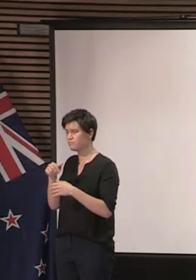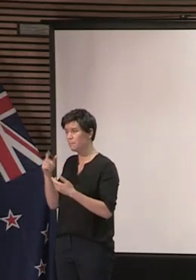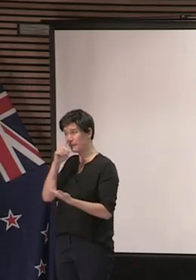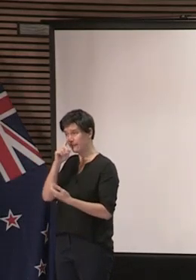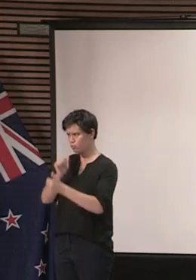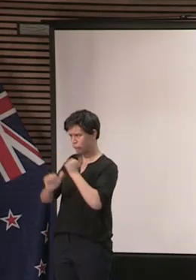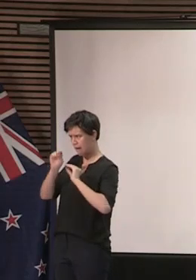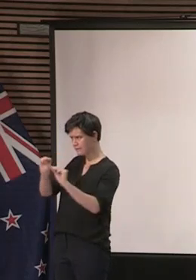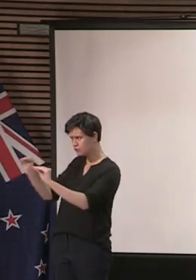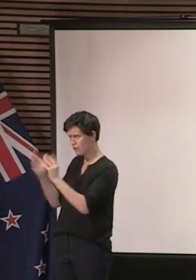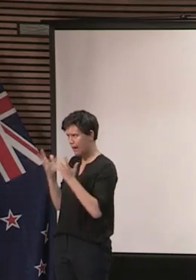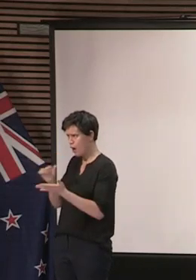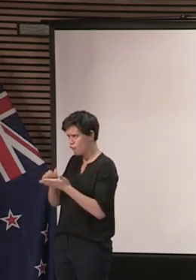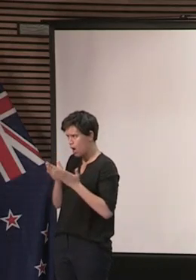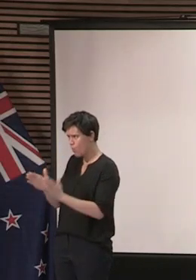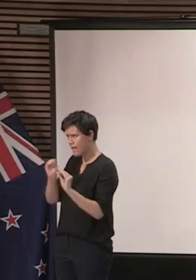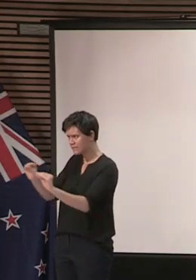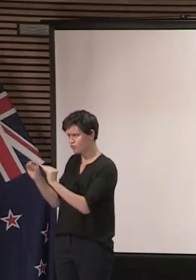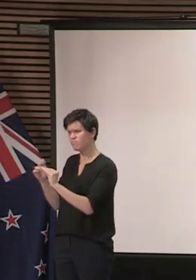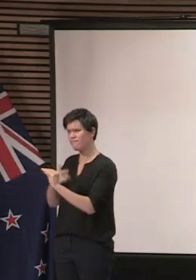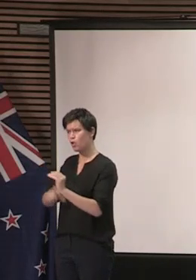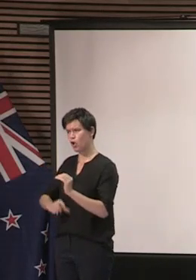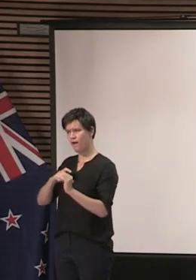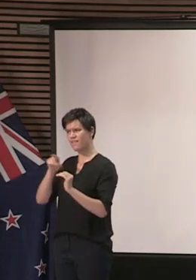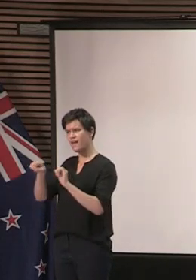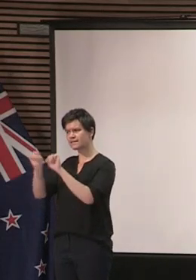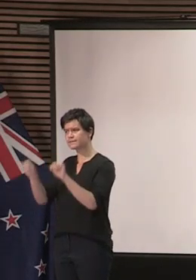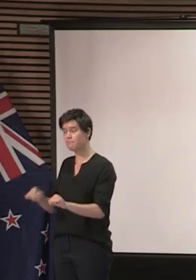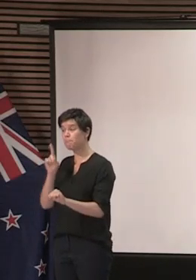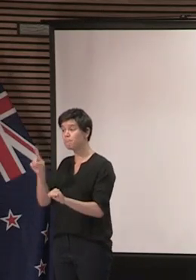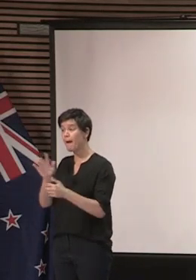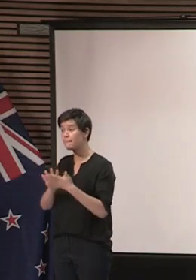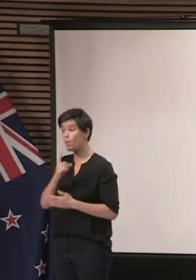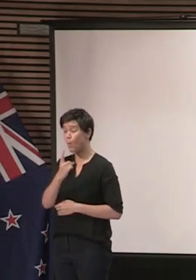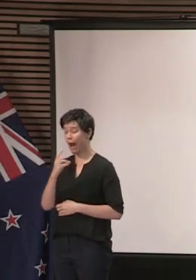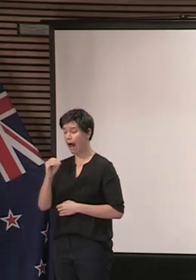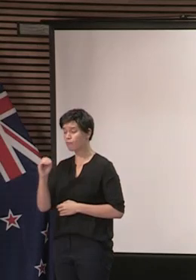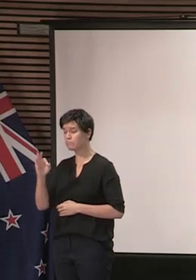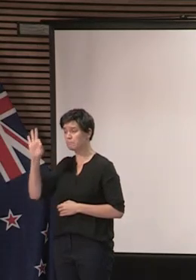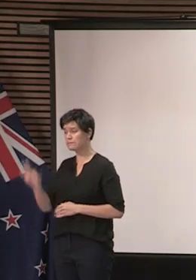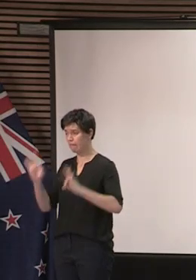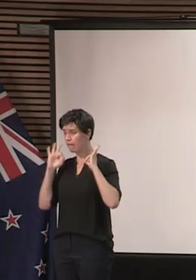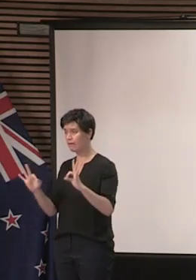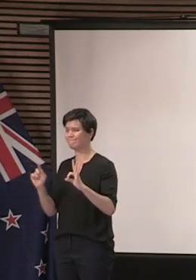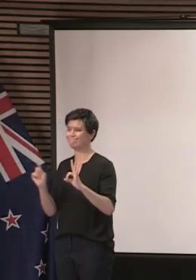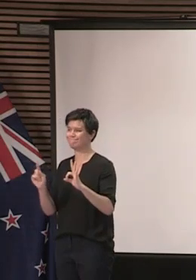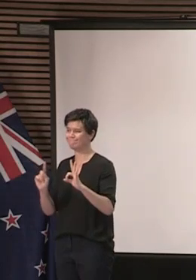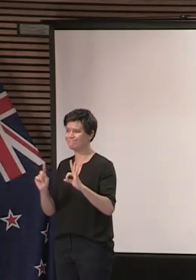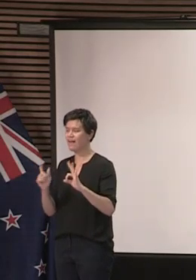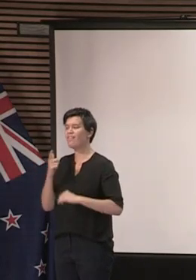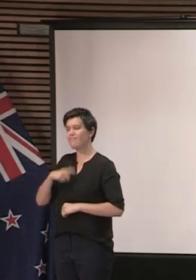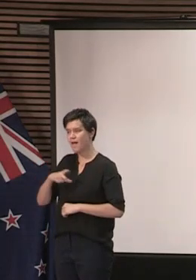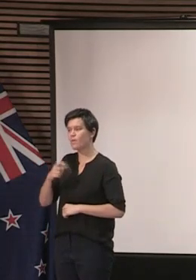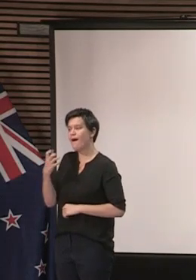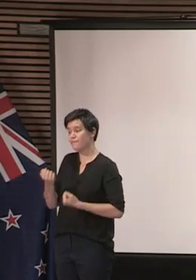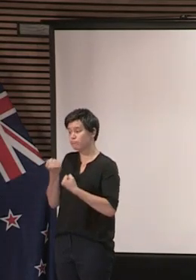right procedures. But as I say again, it's not always fail-safe, and that's why we need to have sort of those 3 or 4 layers of protection